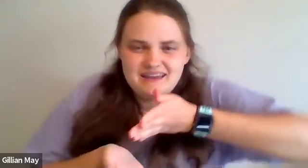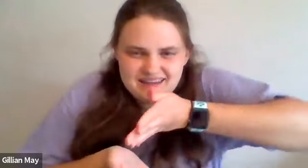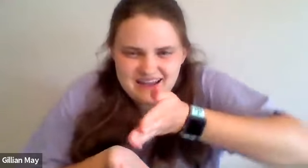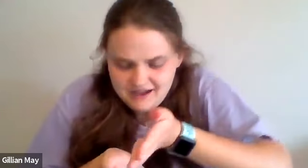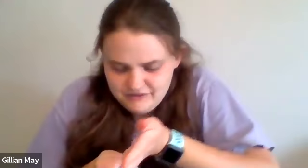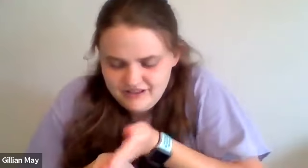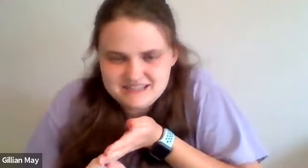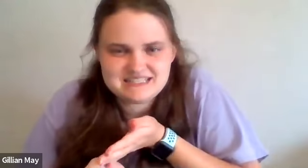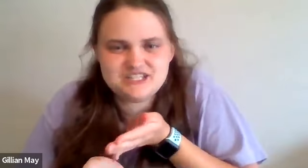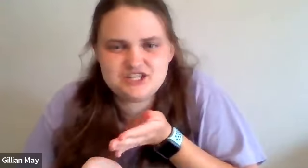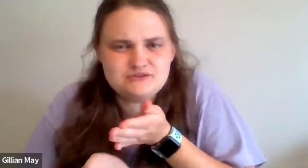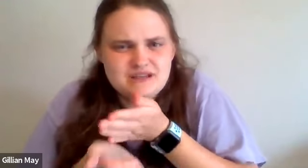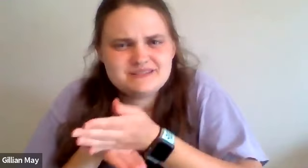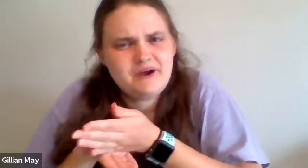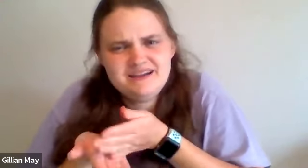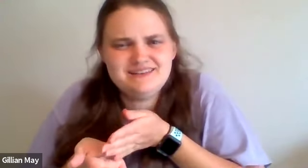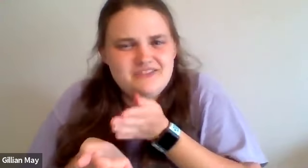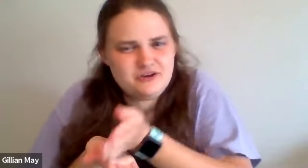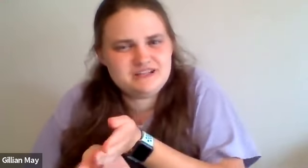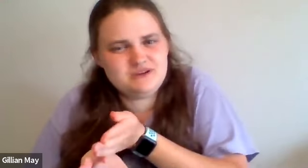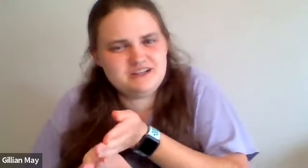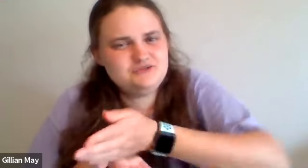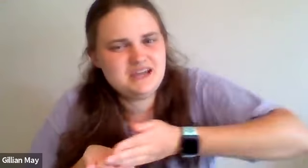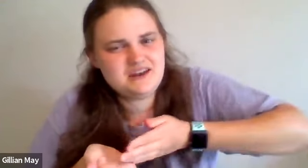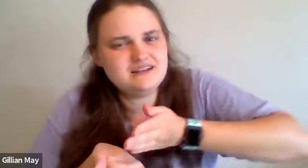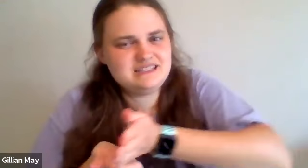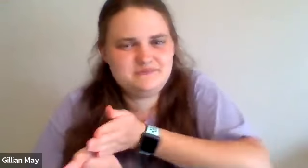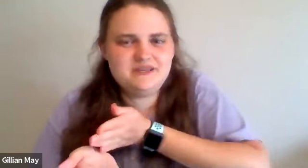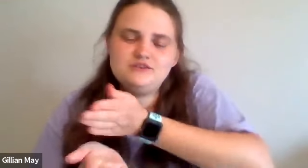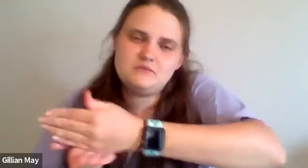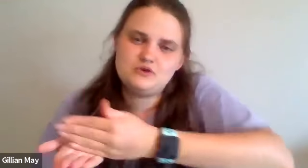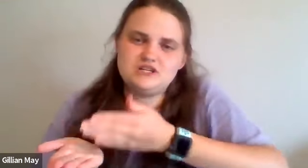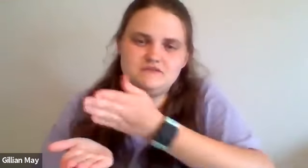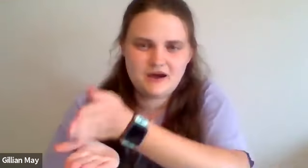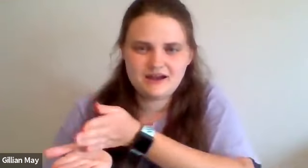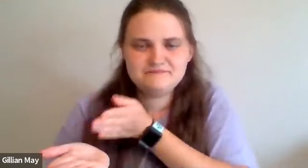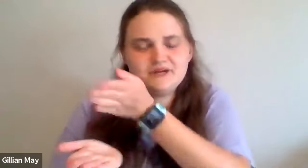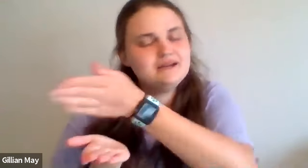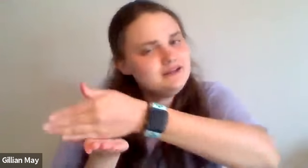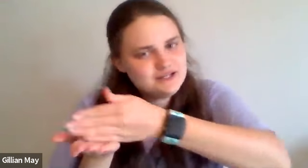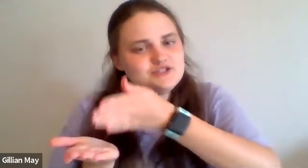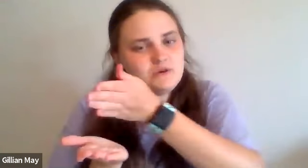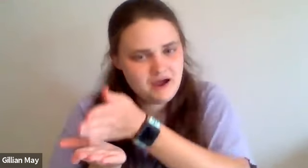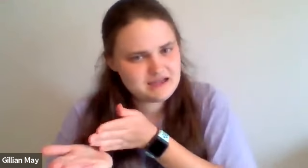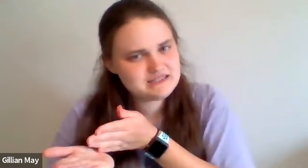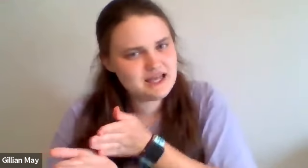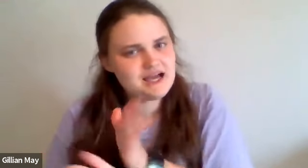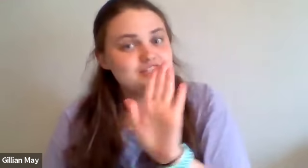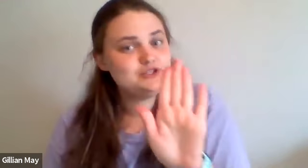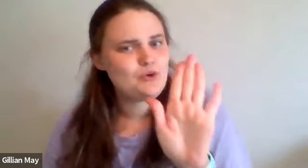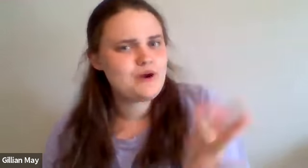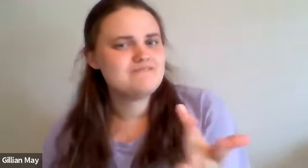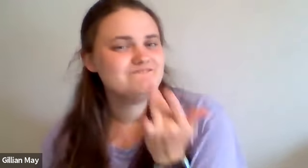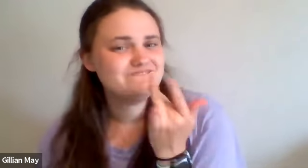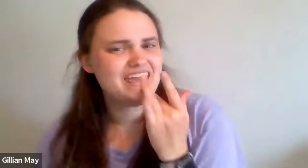And I realized as I chose, I was like, pie's not the greatest one because you cannot see me doing the motion of a pie. But so a pie slice, your